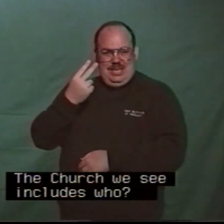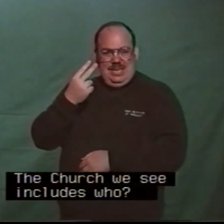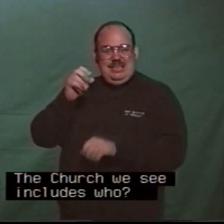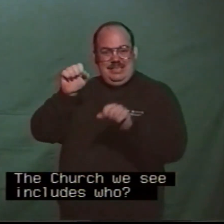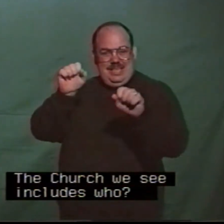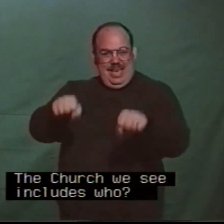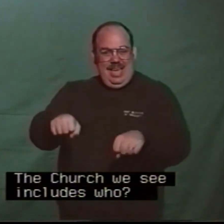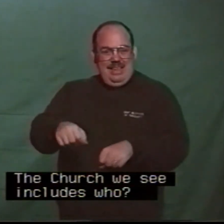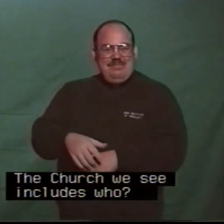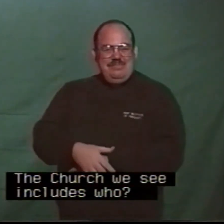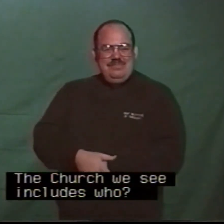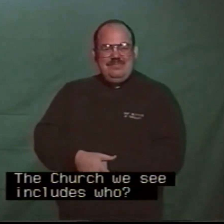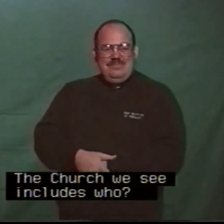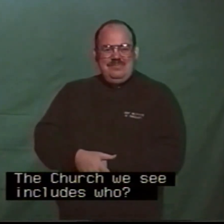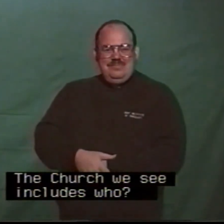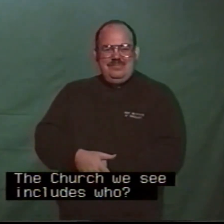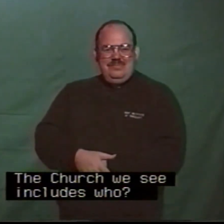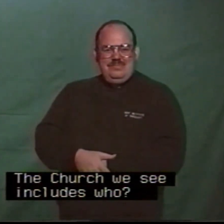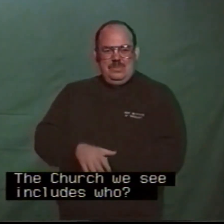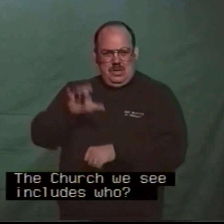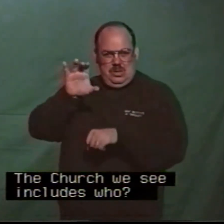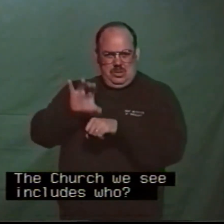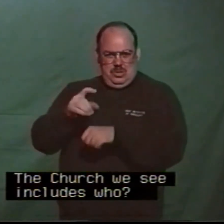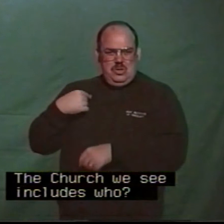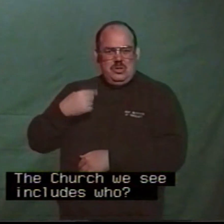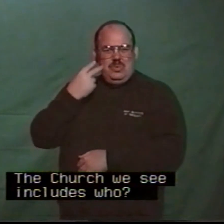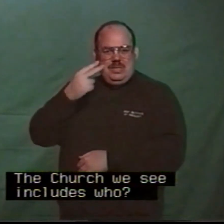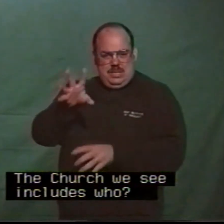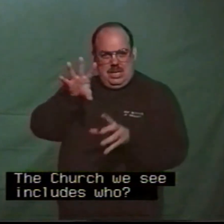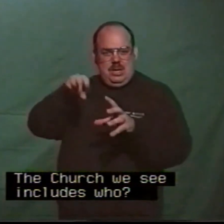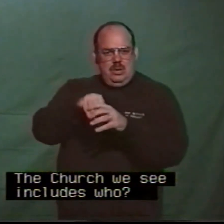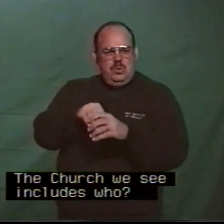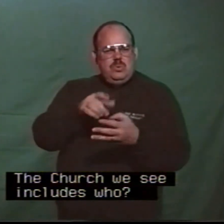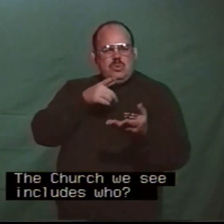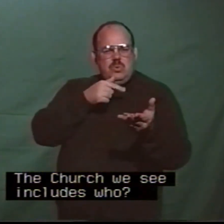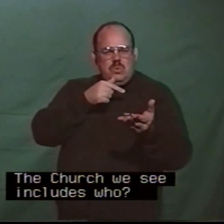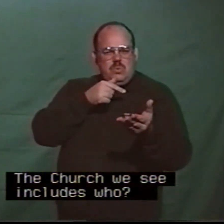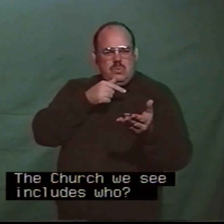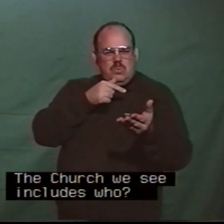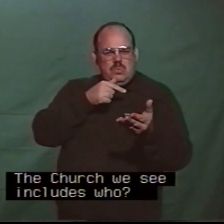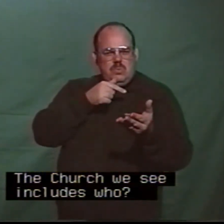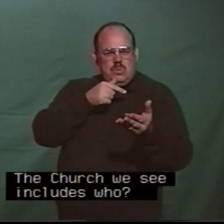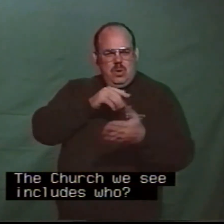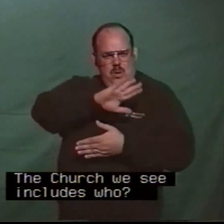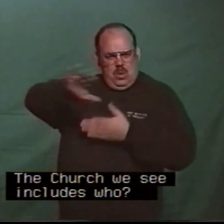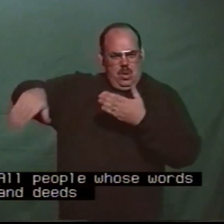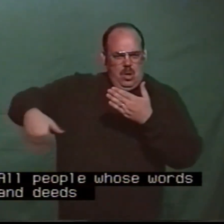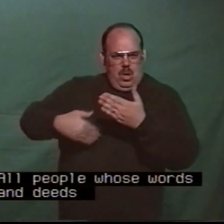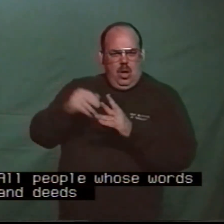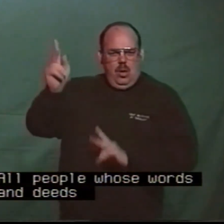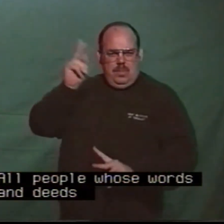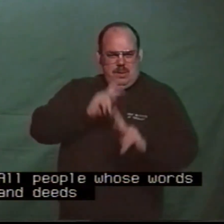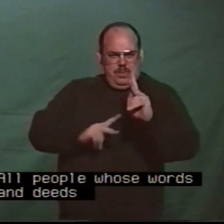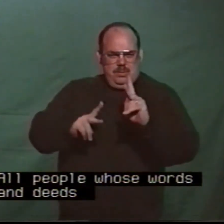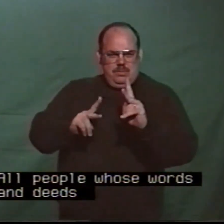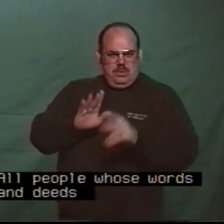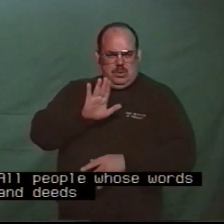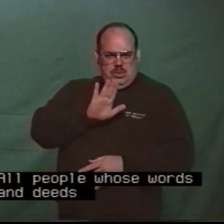the church we see includes who all people whose